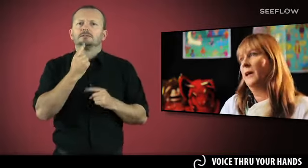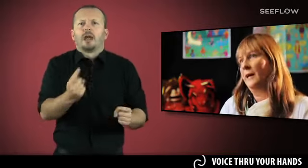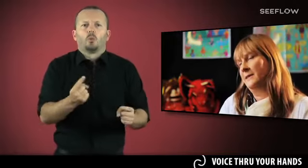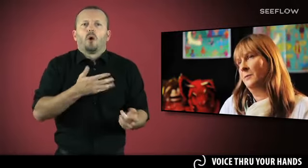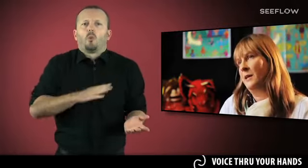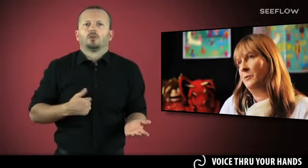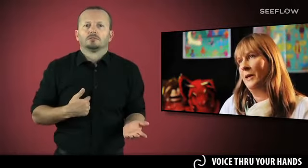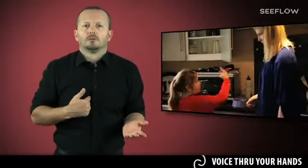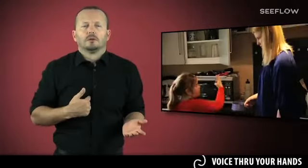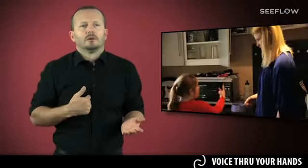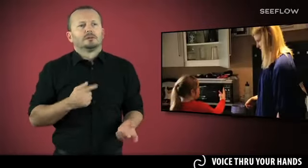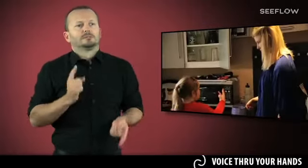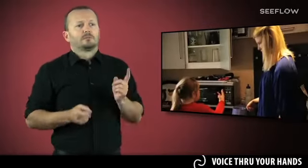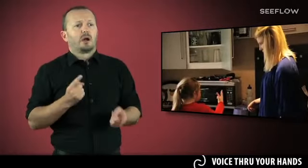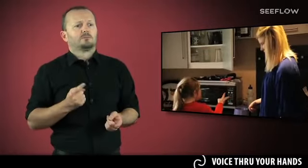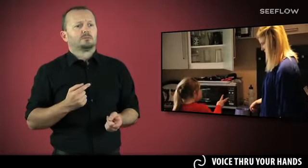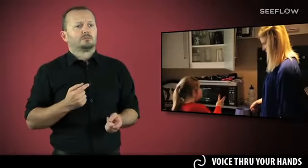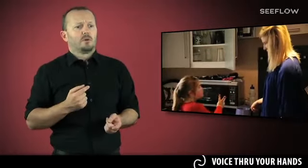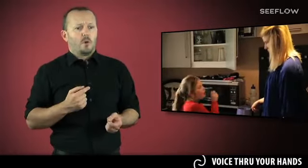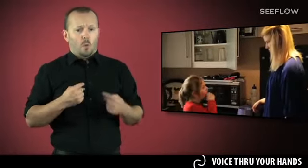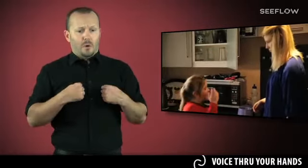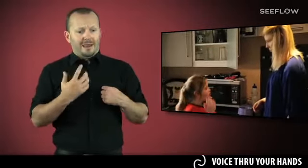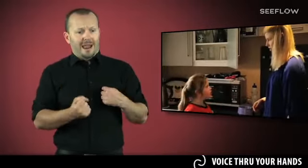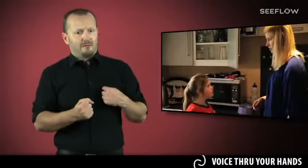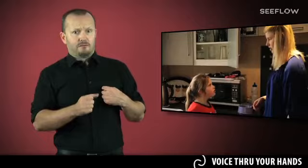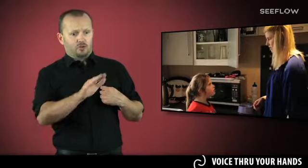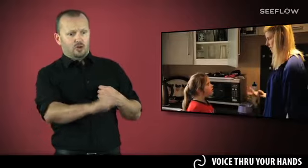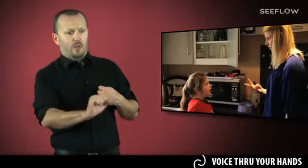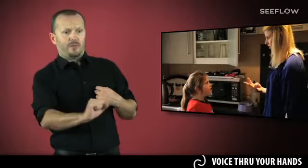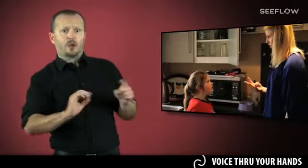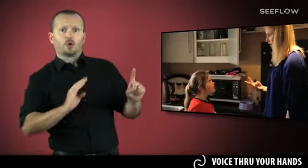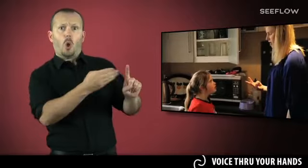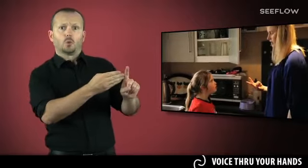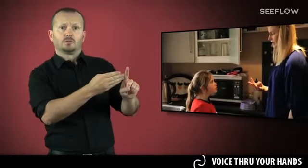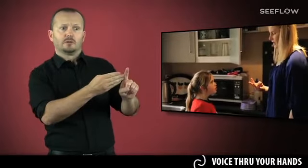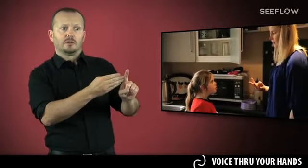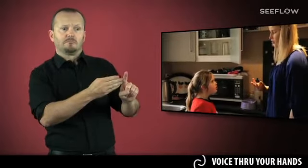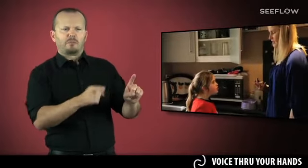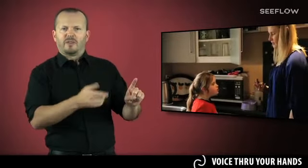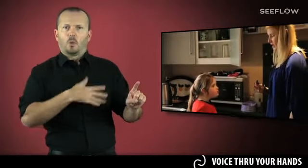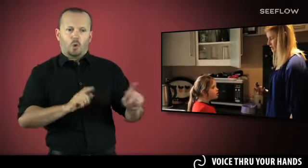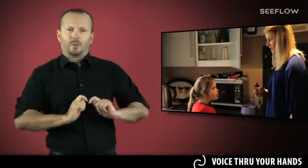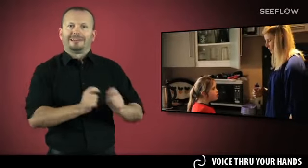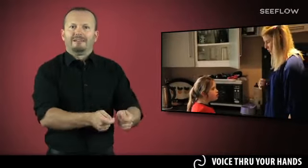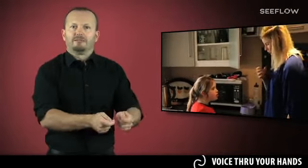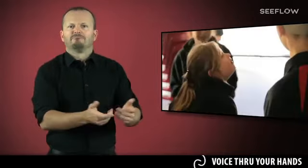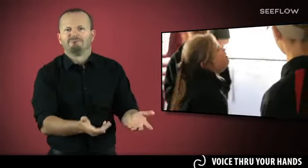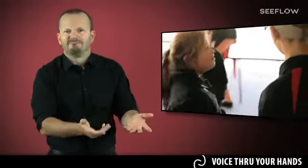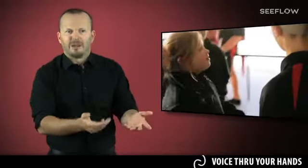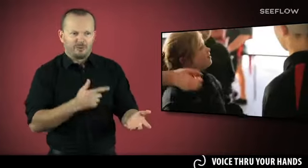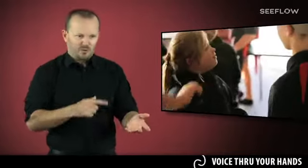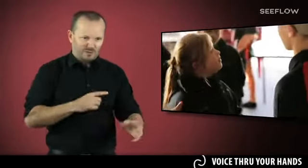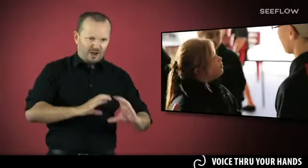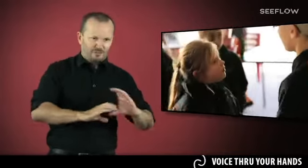achieve. Again, sometimes we have goals that we make for children, and actually they're probably not the goals the children themselves want to work towards. Whereas if they've got a way